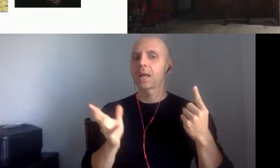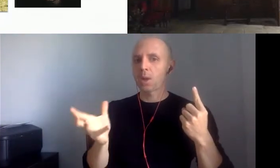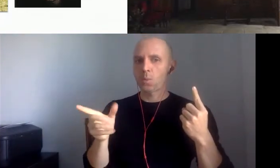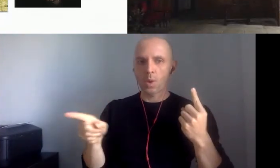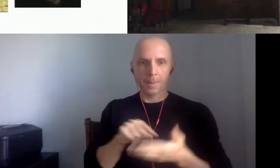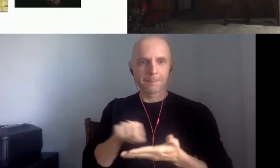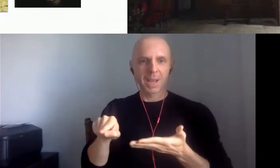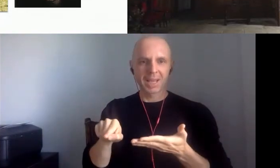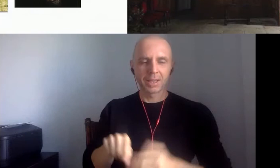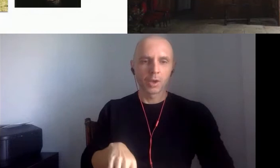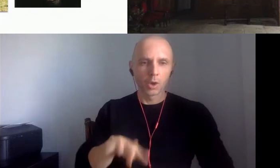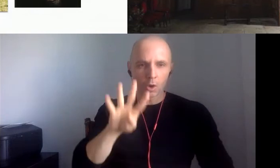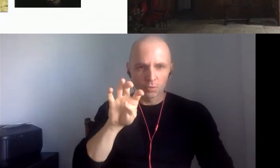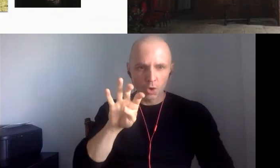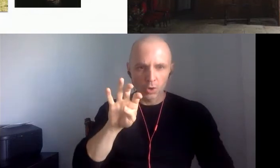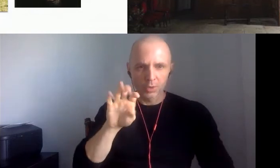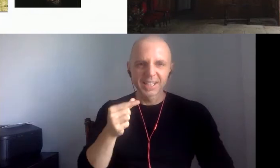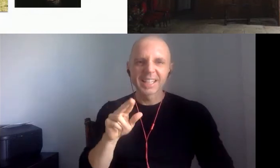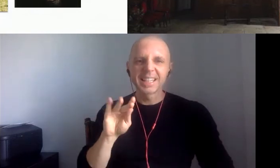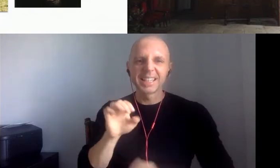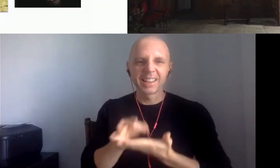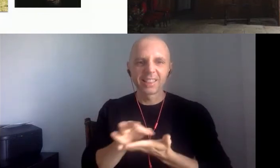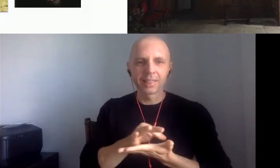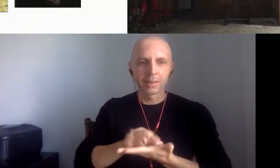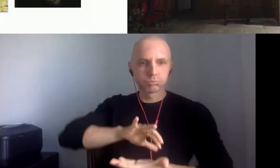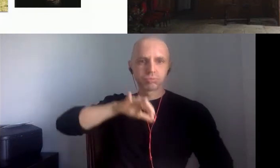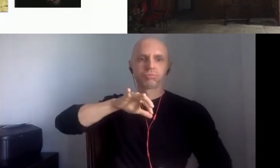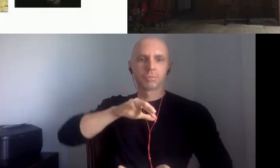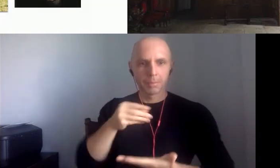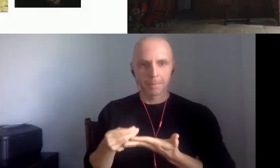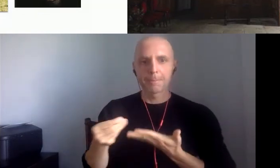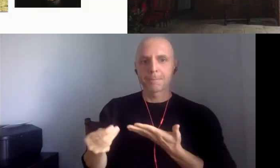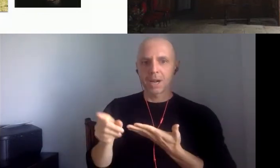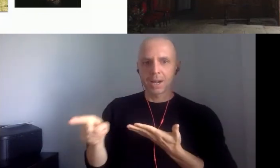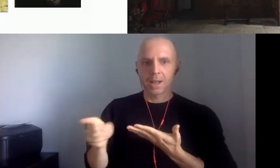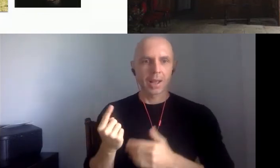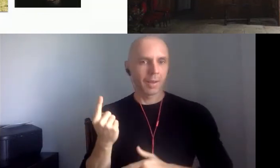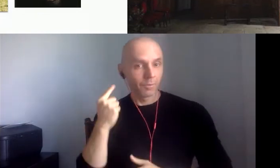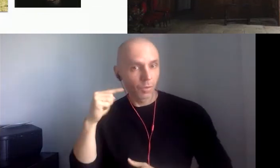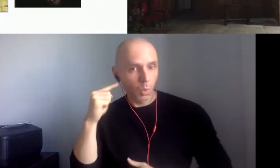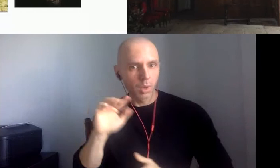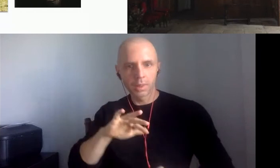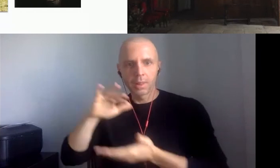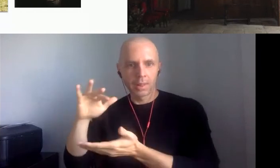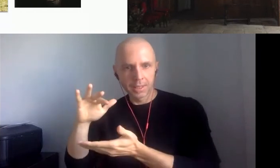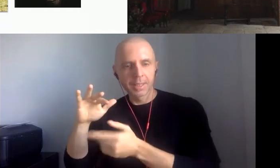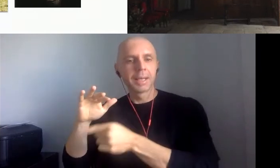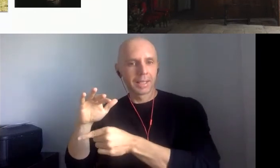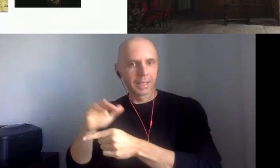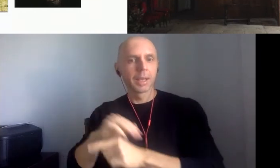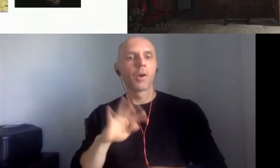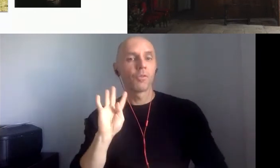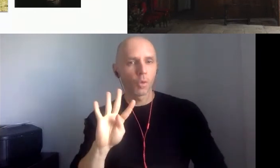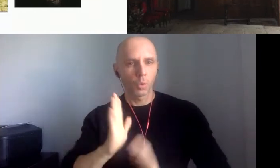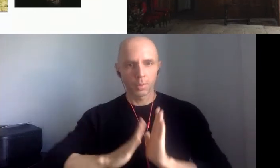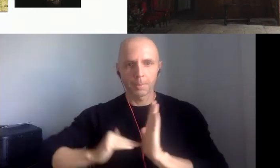and some also nearby views of Sussex as well. The watercolours were to be reproduced as gifts for Fuller's circle. And